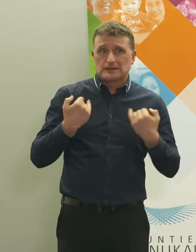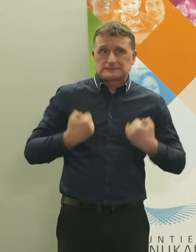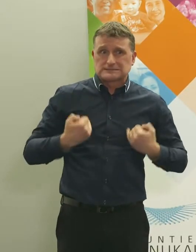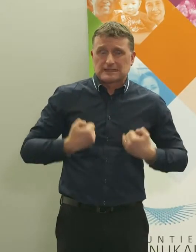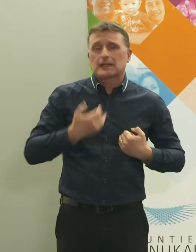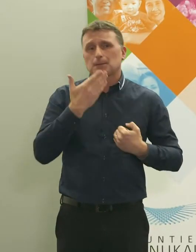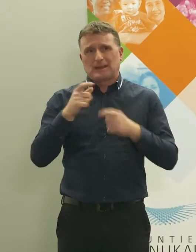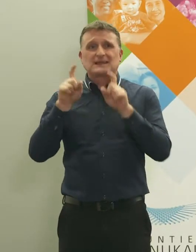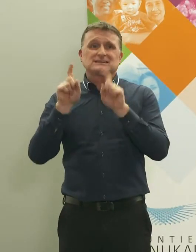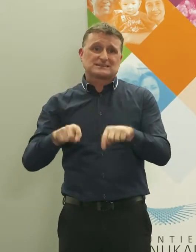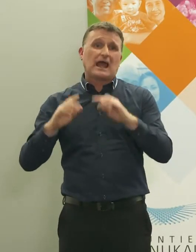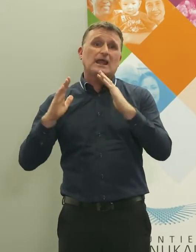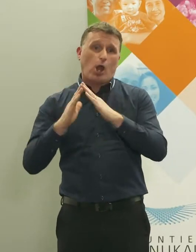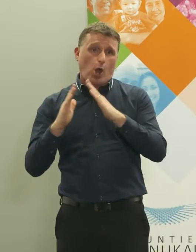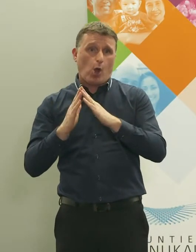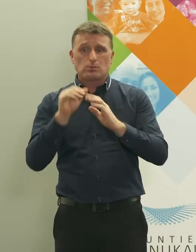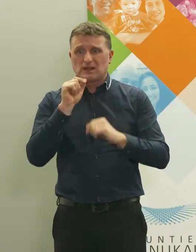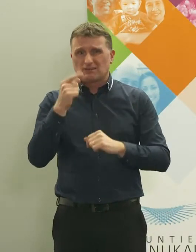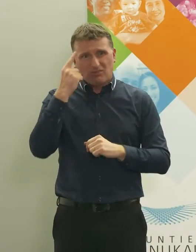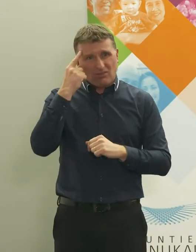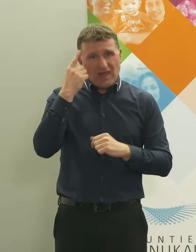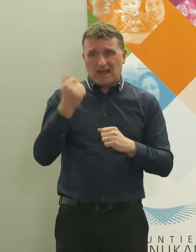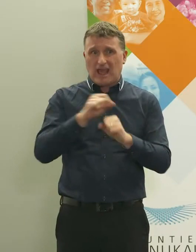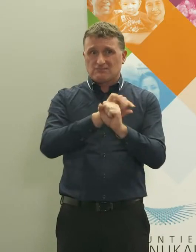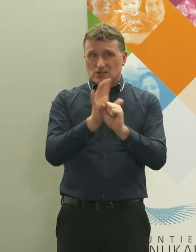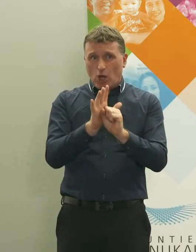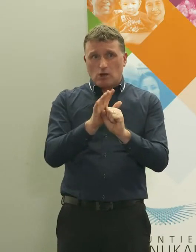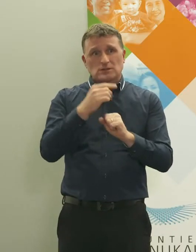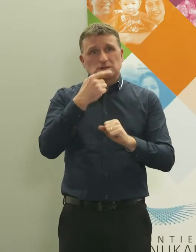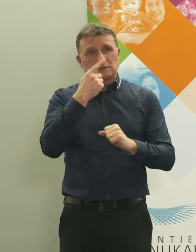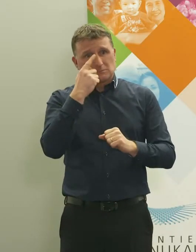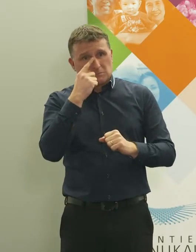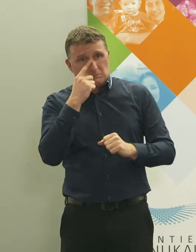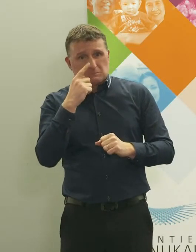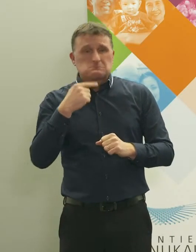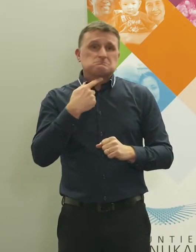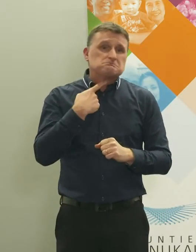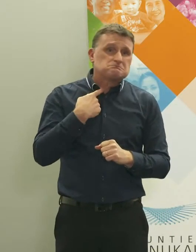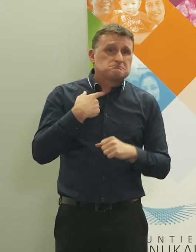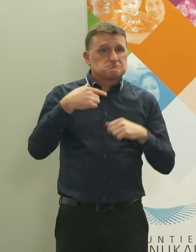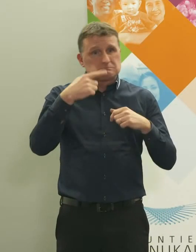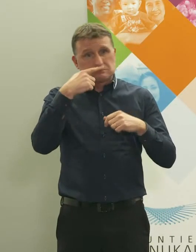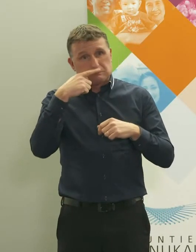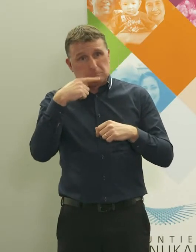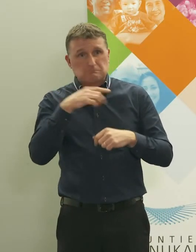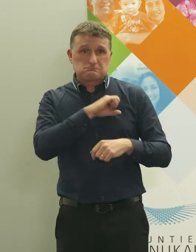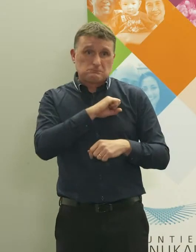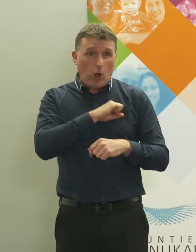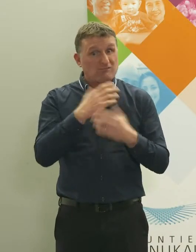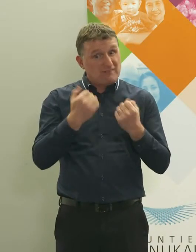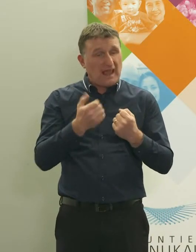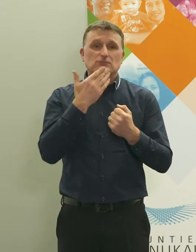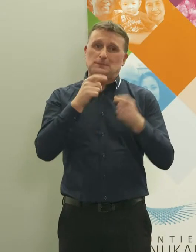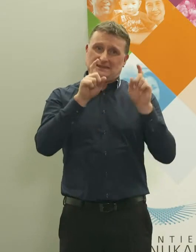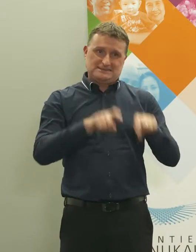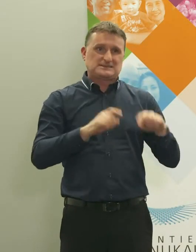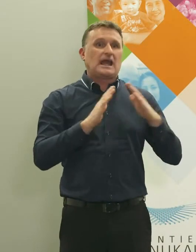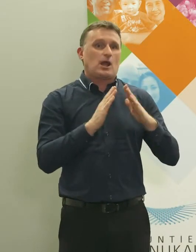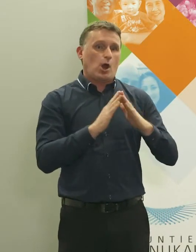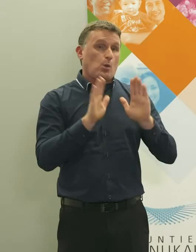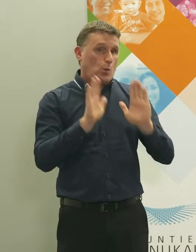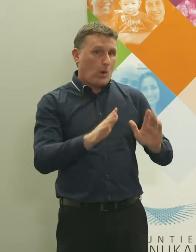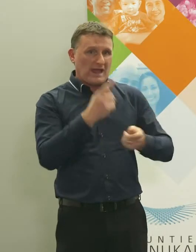sick, and if you're showing symptoms of COVID-19, please get a test, and then if you're showing symptoms, stay home until you get the